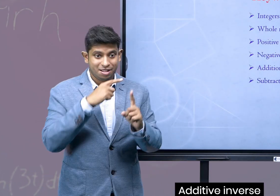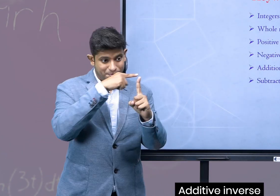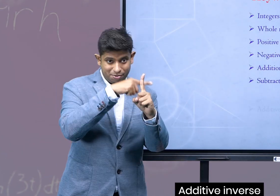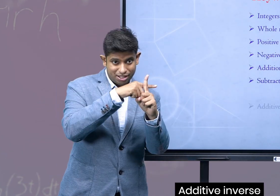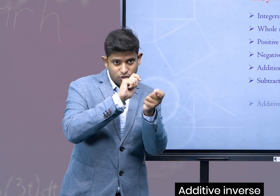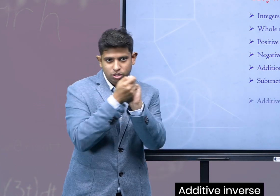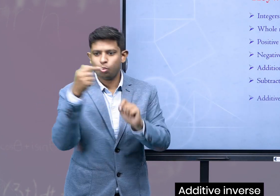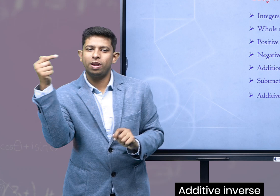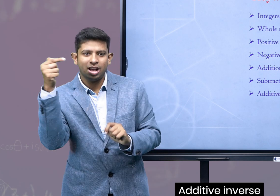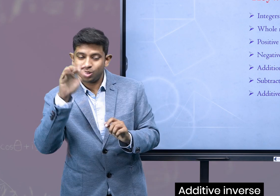additive inverse,